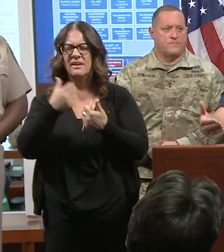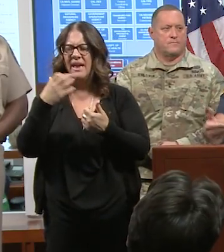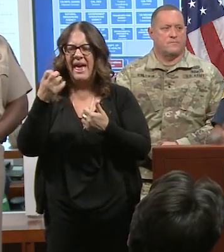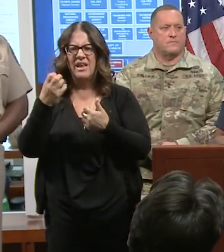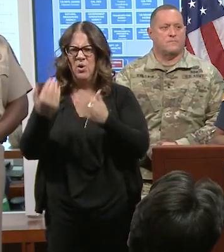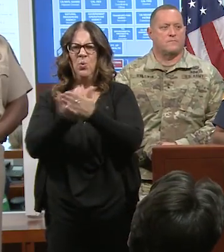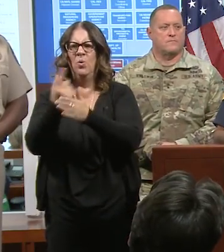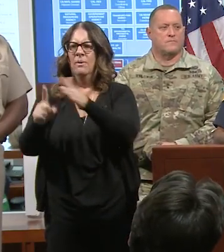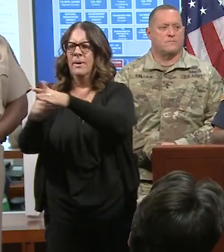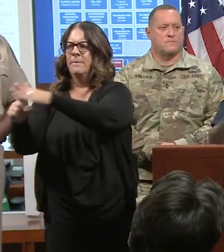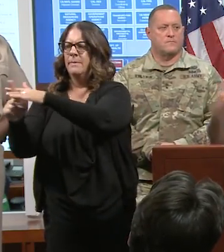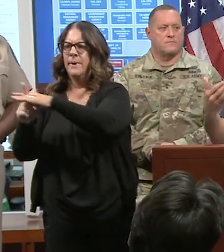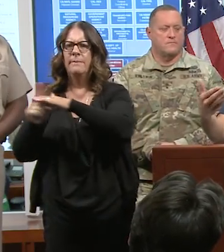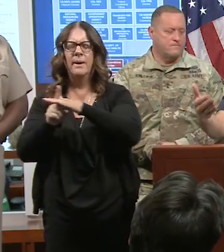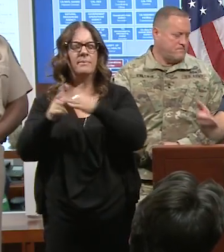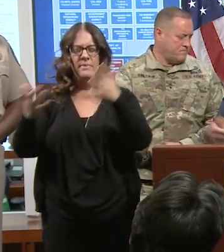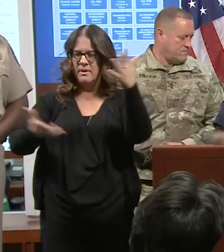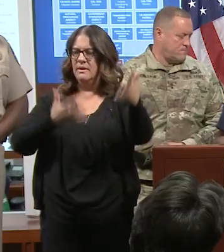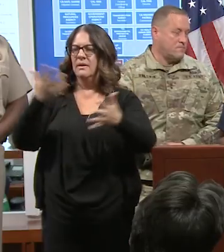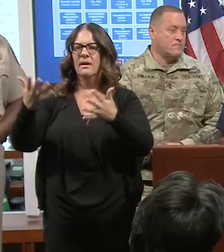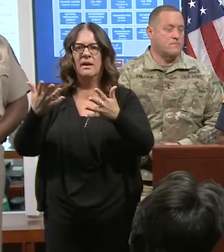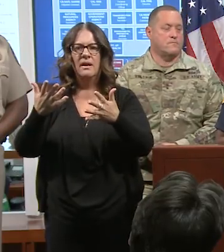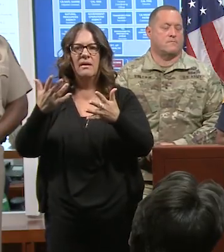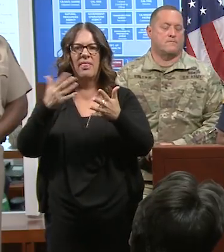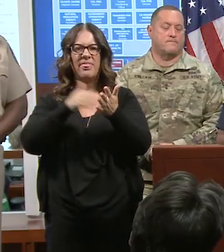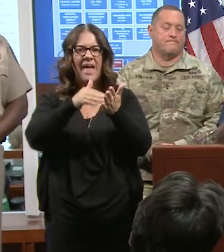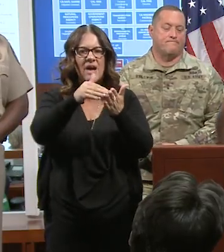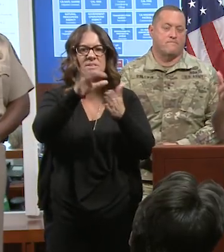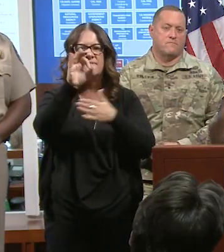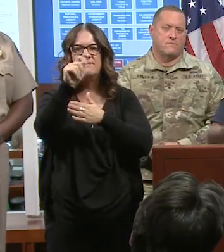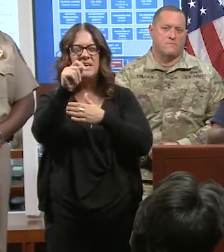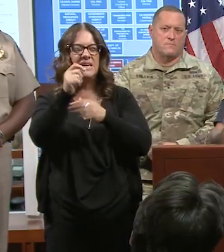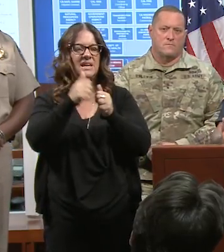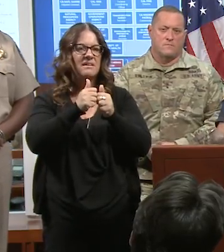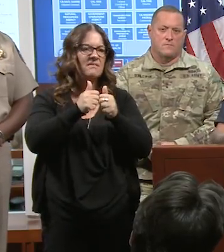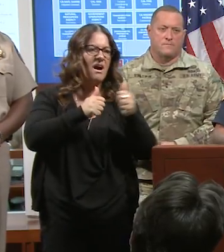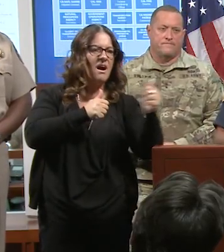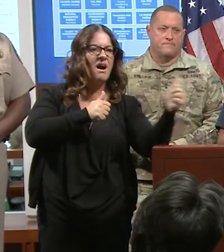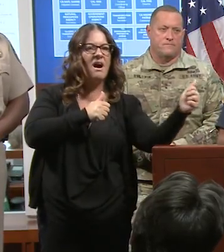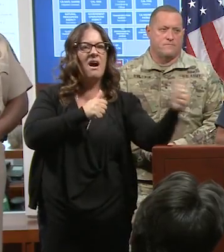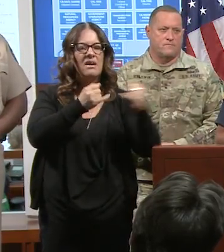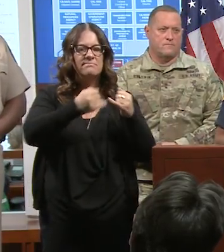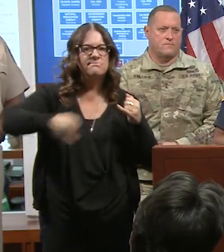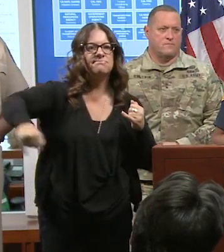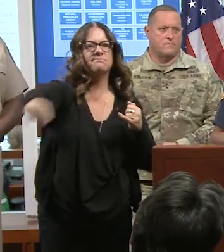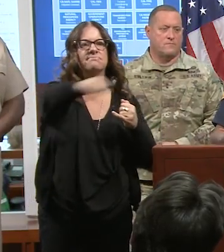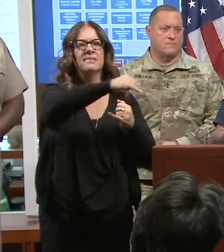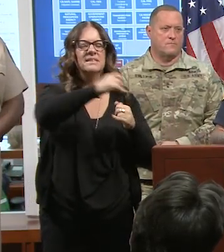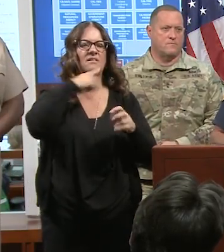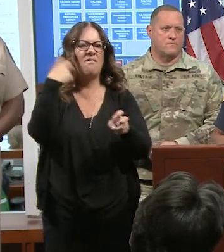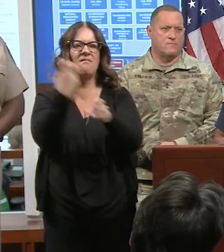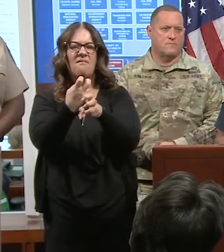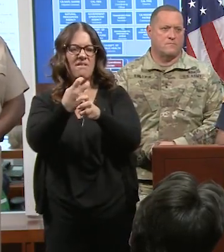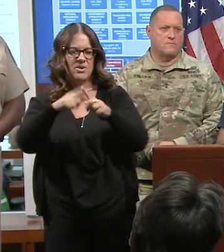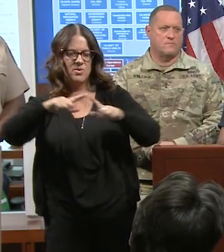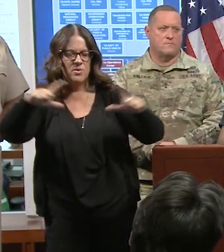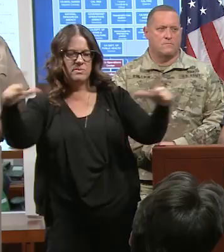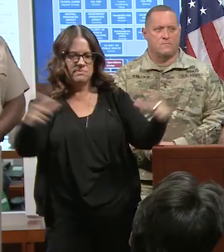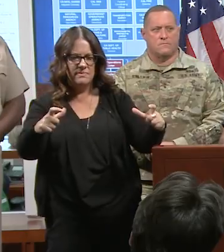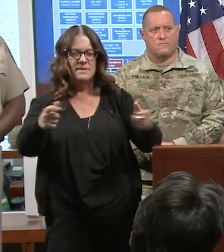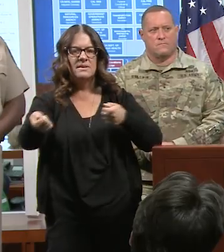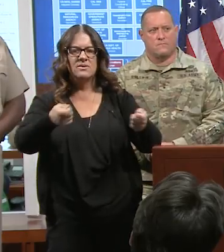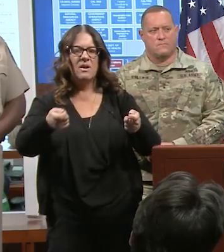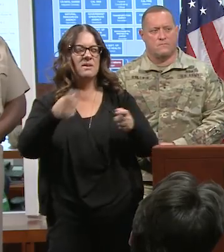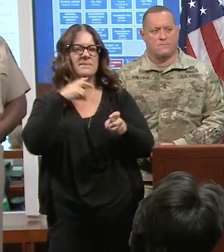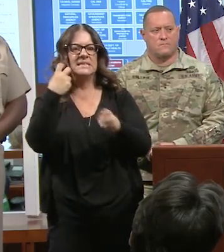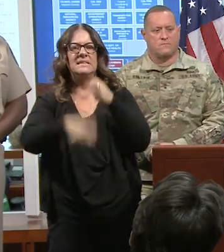spotting thousands of feet, miles in some cases ahead. So it's just very difficult to get any kind of containment. But I will tell